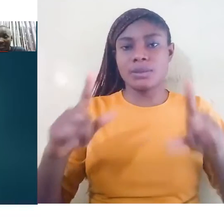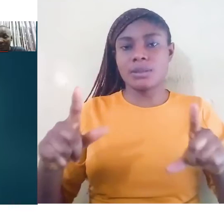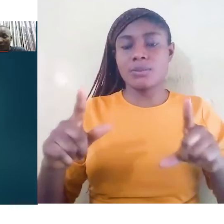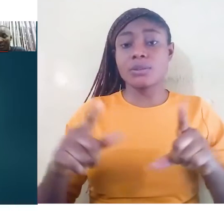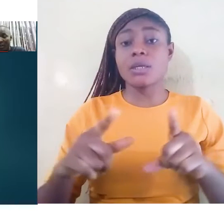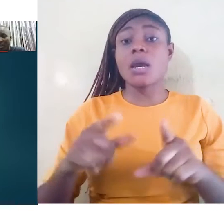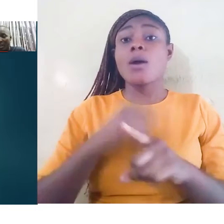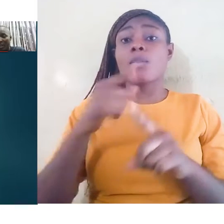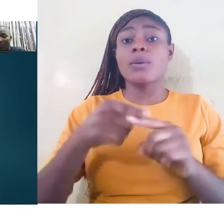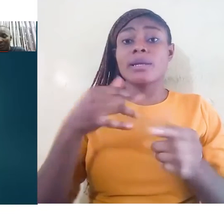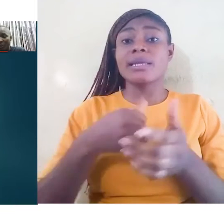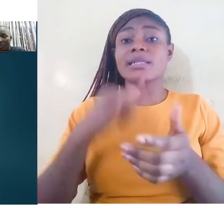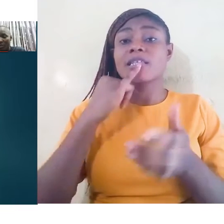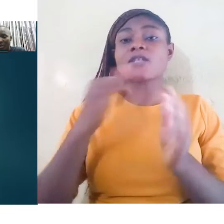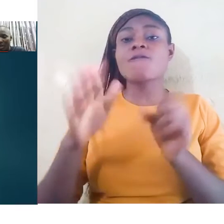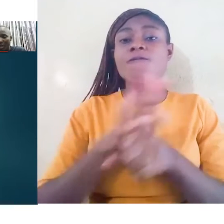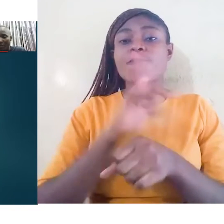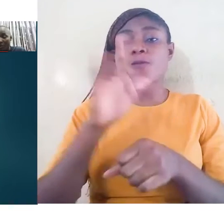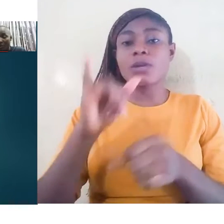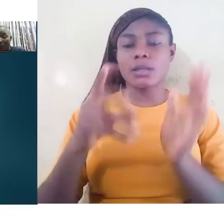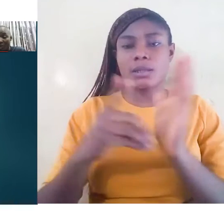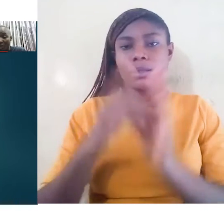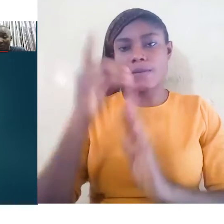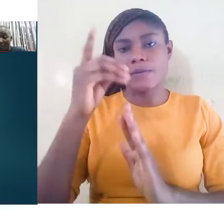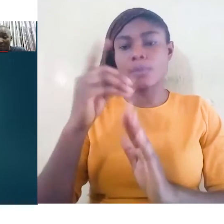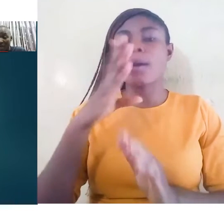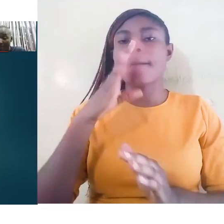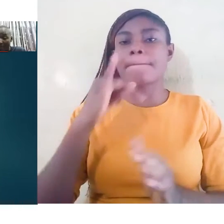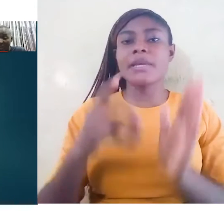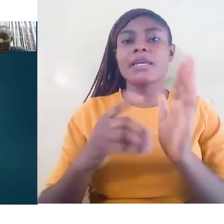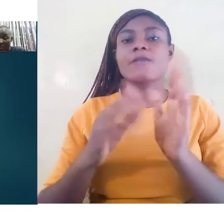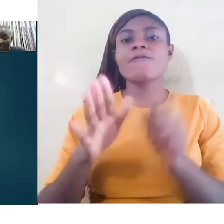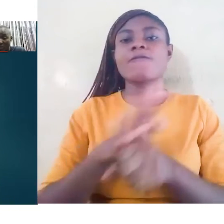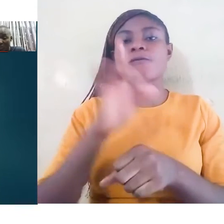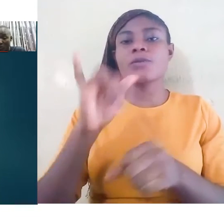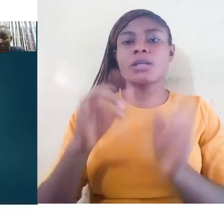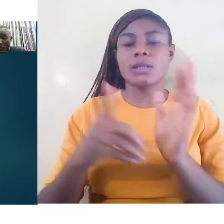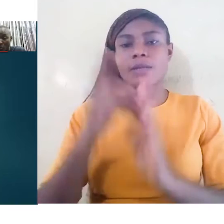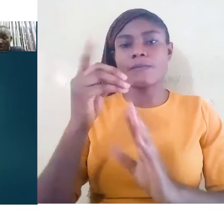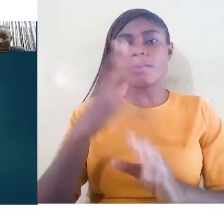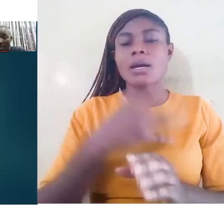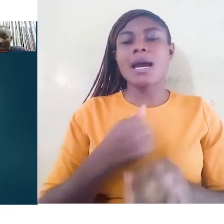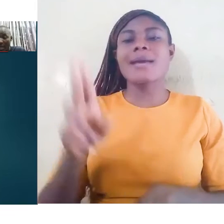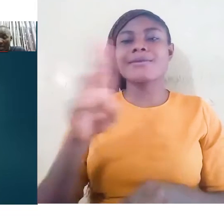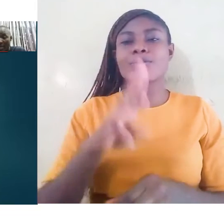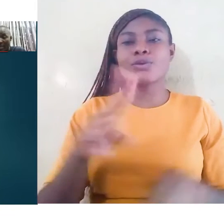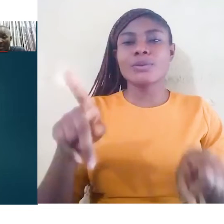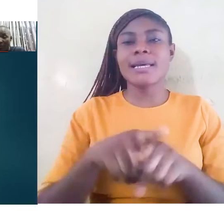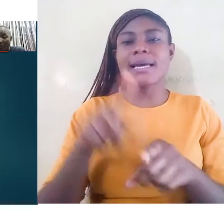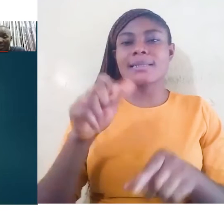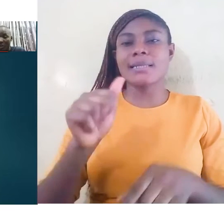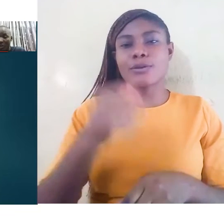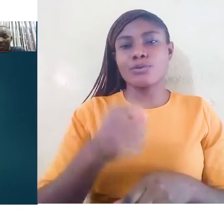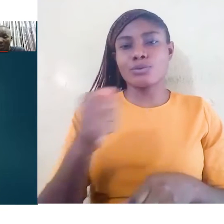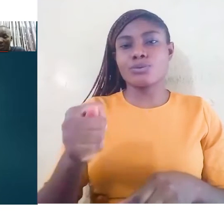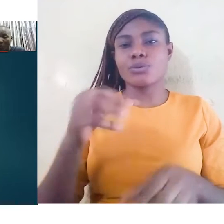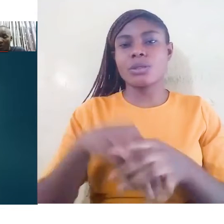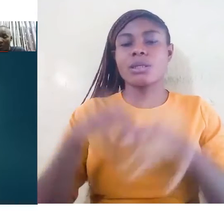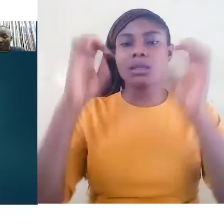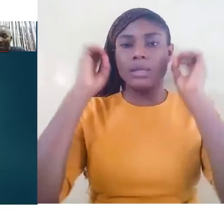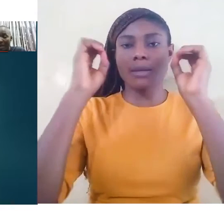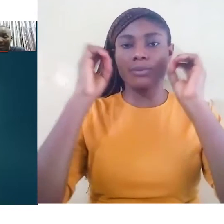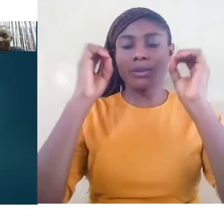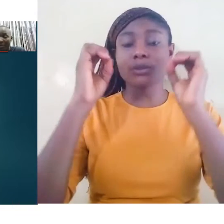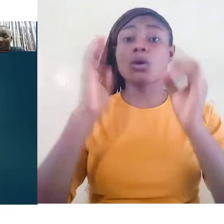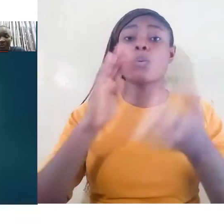it is fully developed. Being fully developed and being used as a tool in education